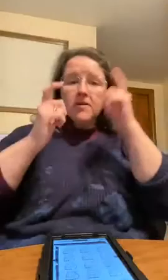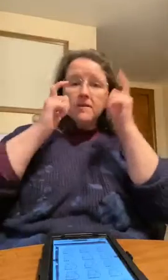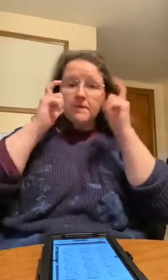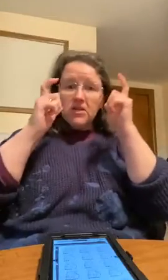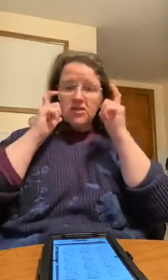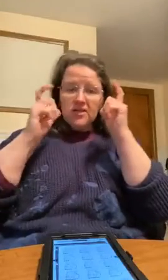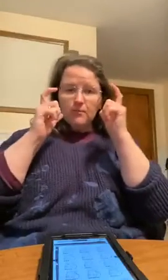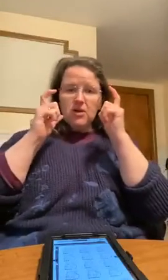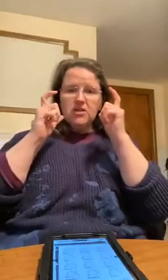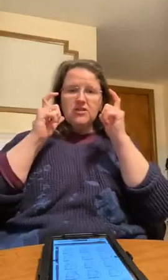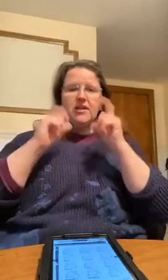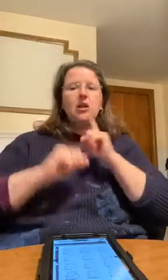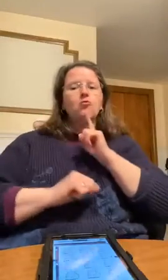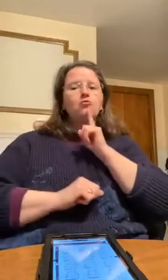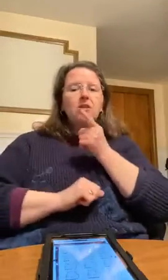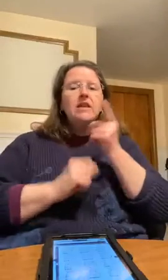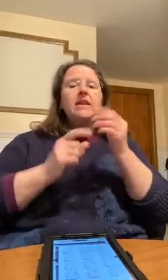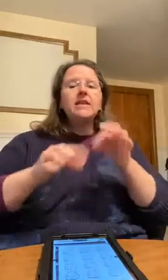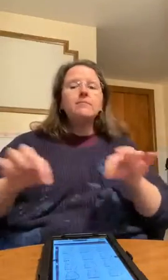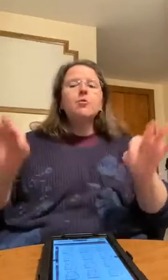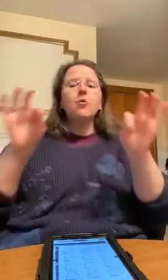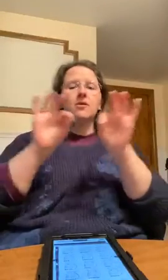facial expressions that are really important.